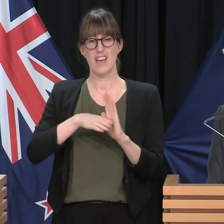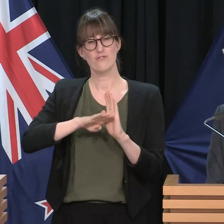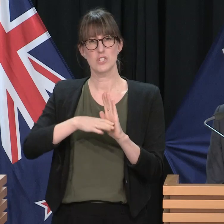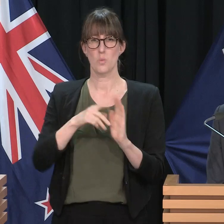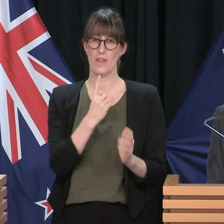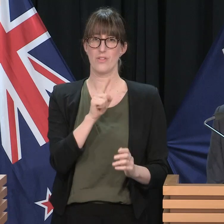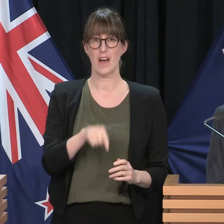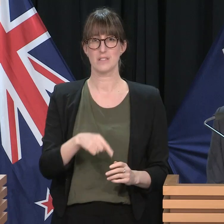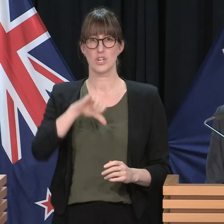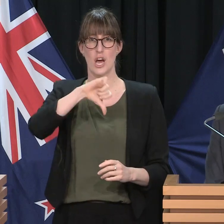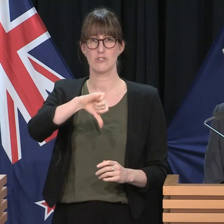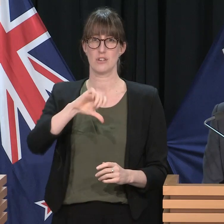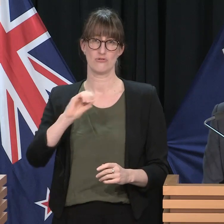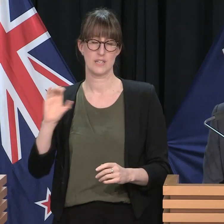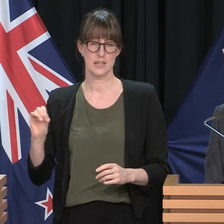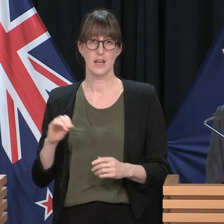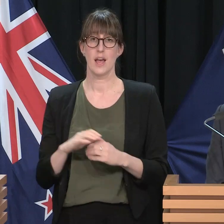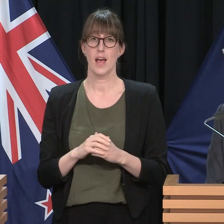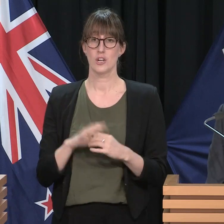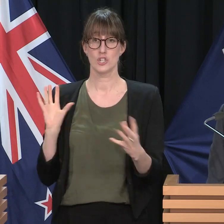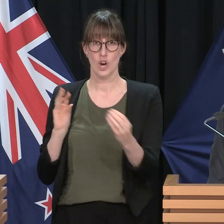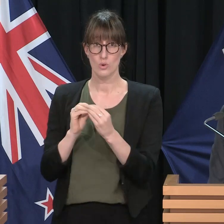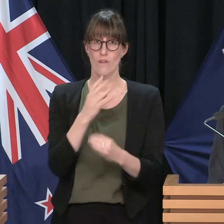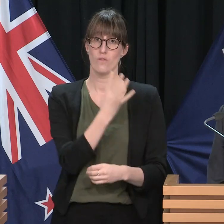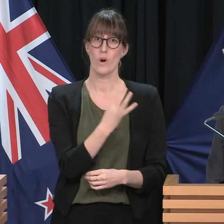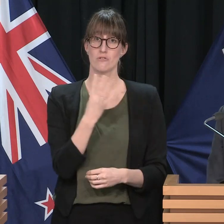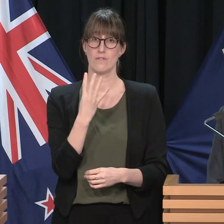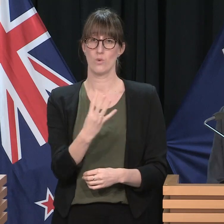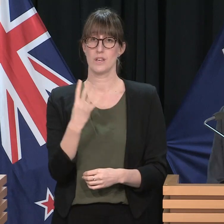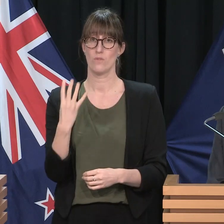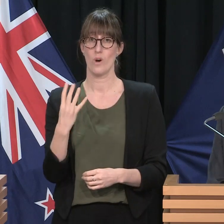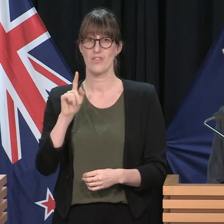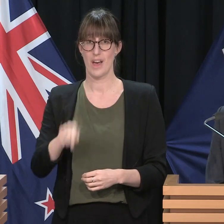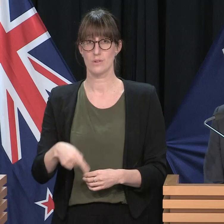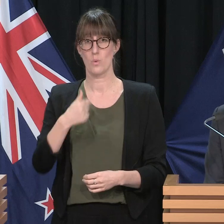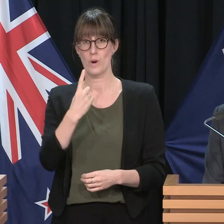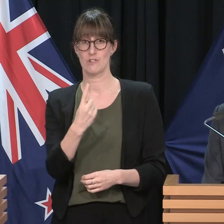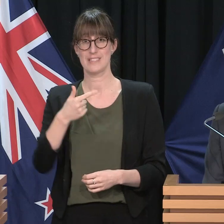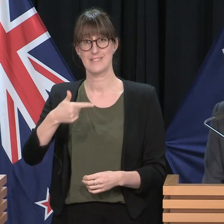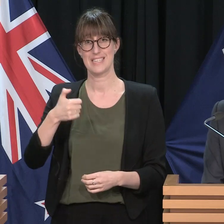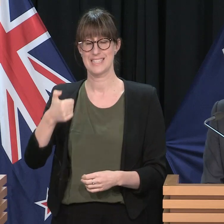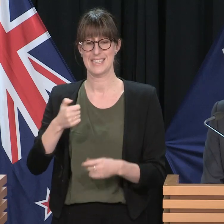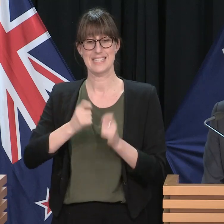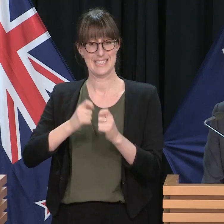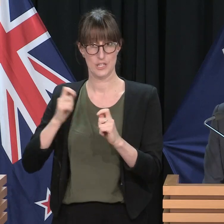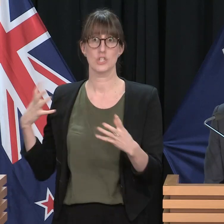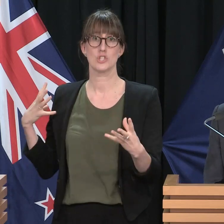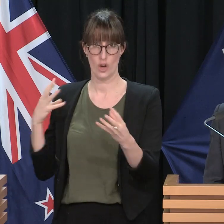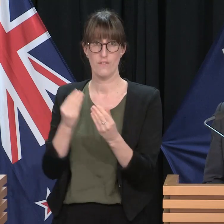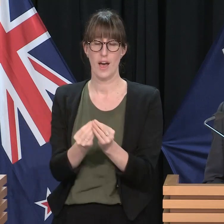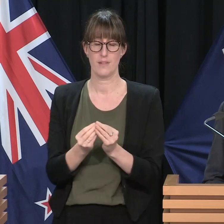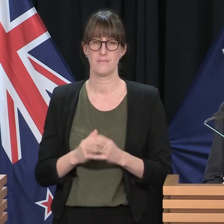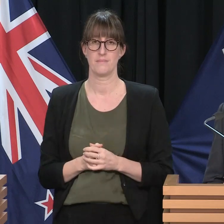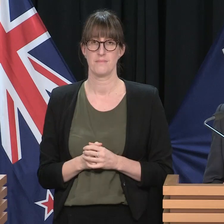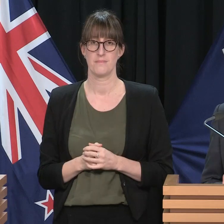1,984, and our total to date is 444,176.